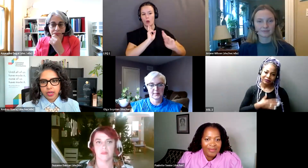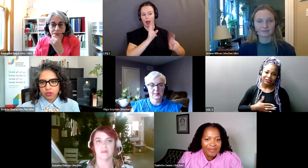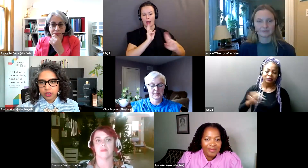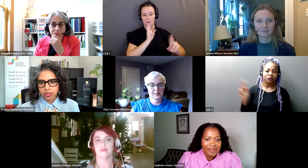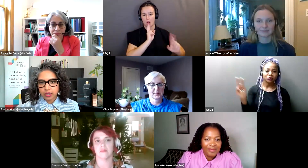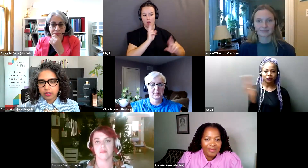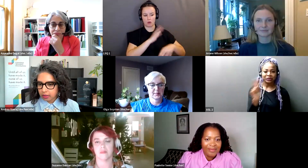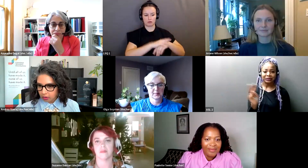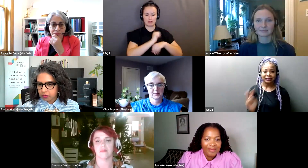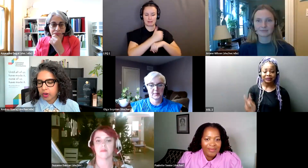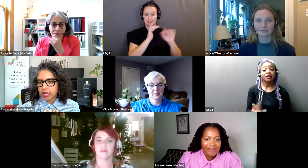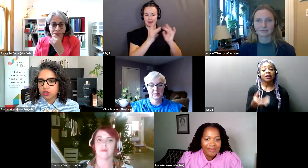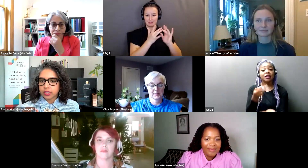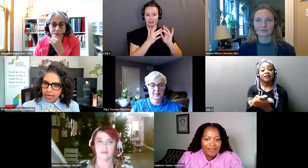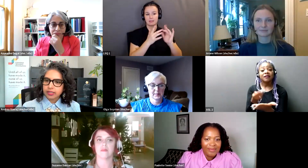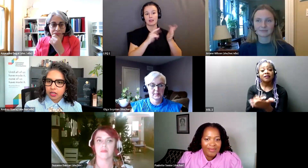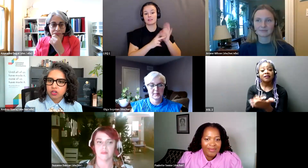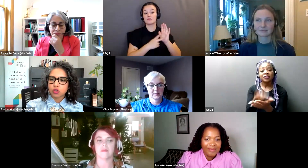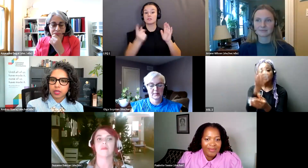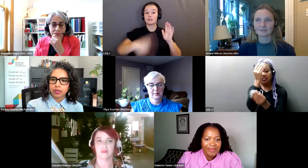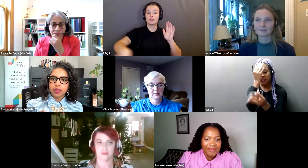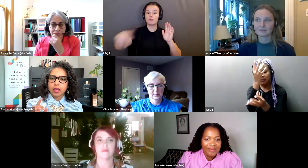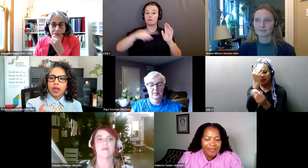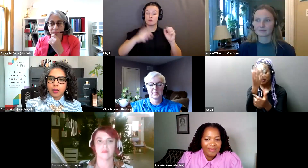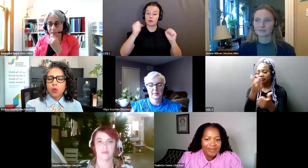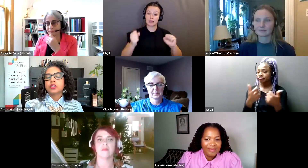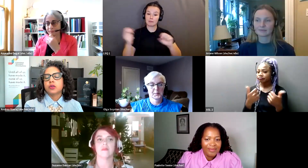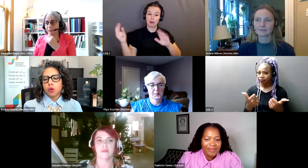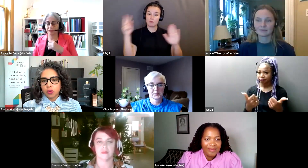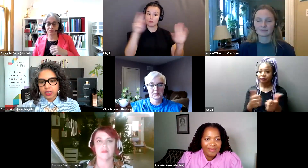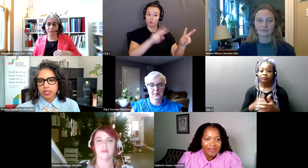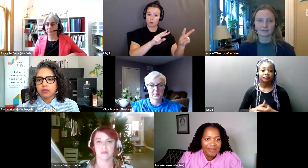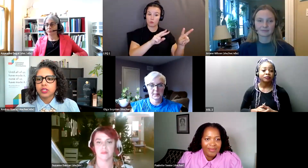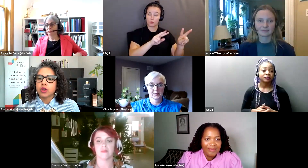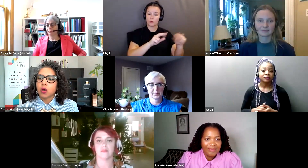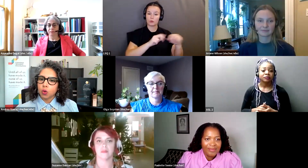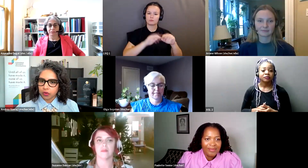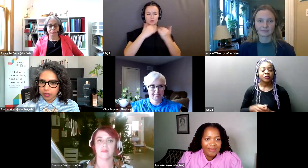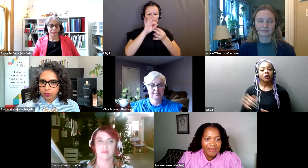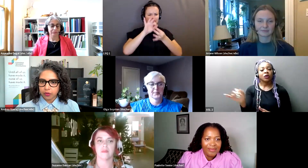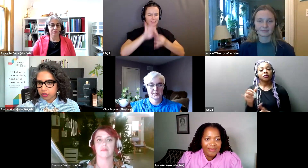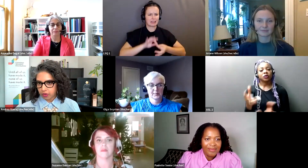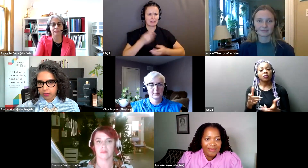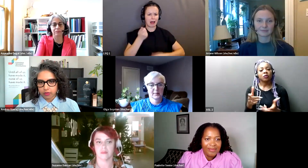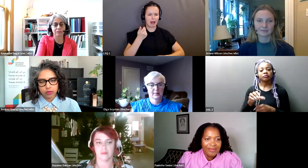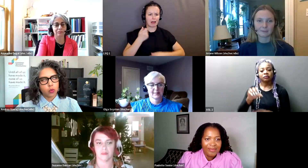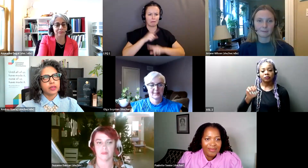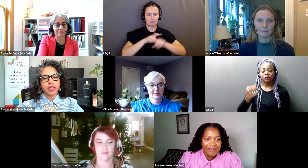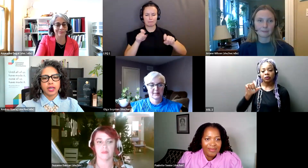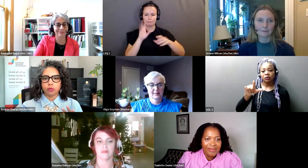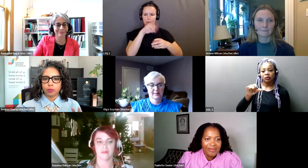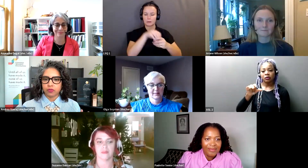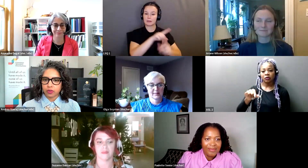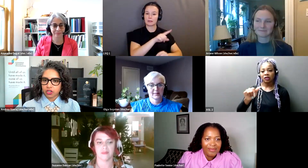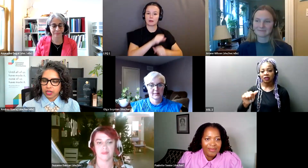those financial details, they're of great interest, as they should be. I want you, Olga, to give us an overview. First of all, the way